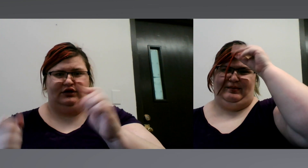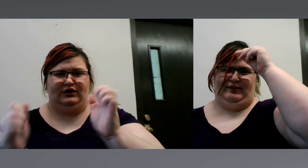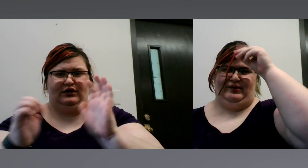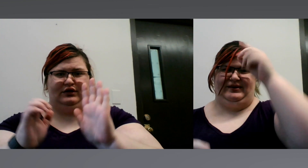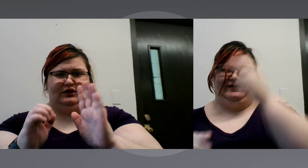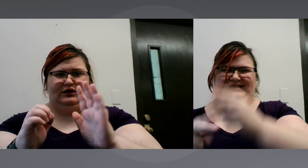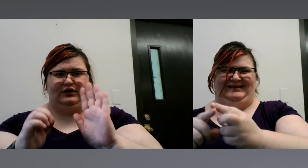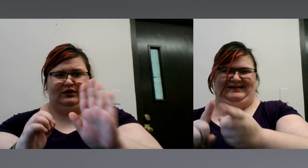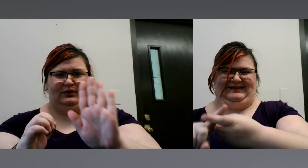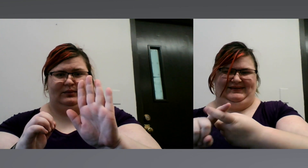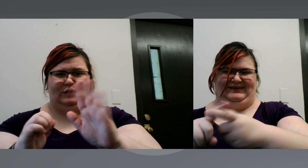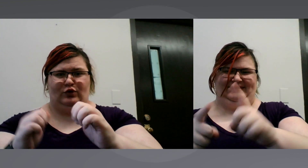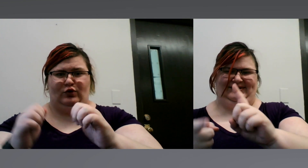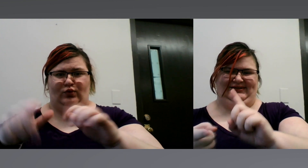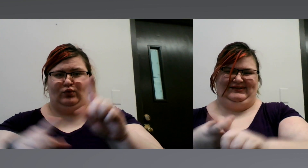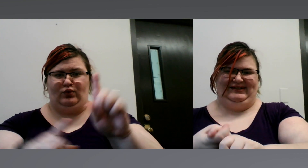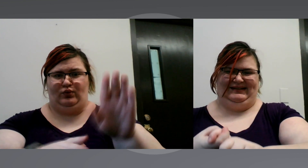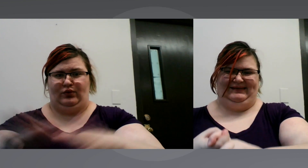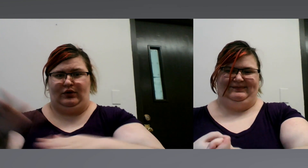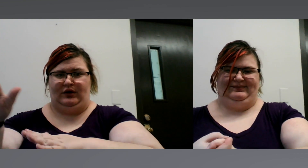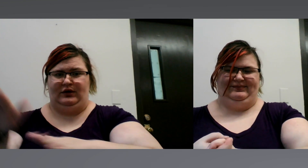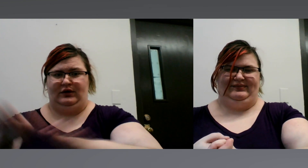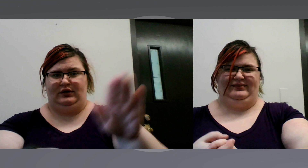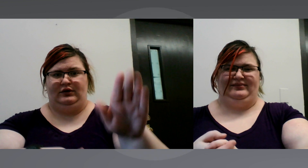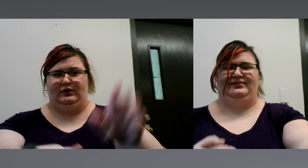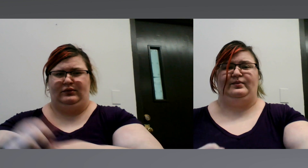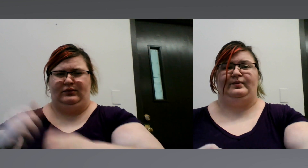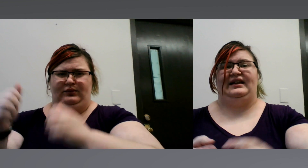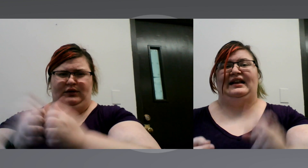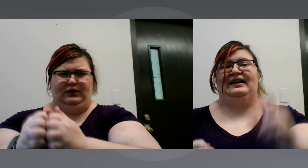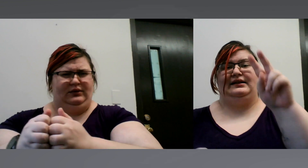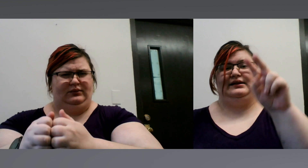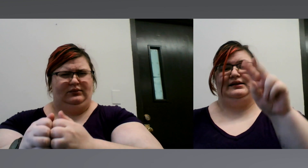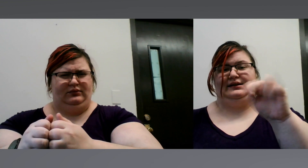role they might play in this story. We